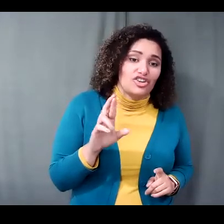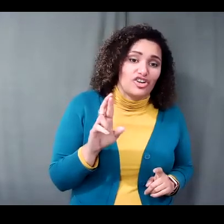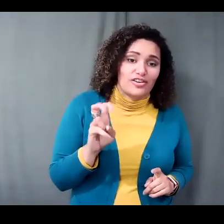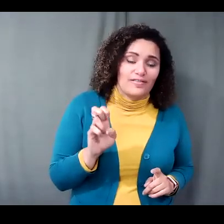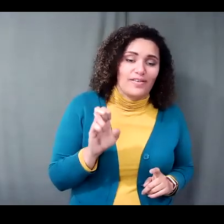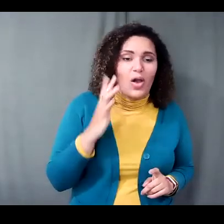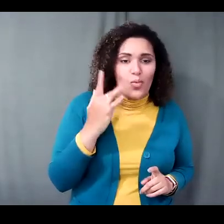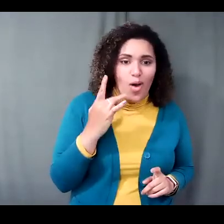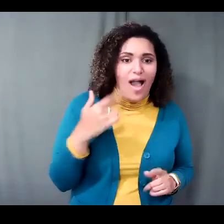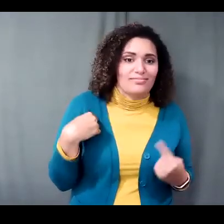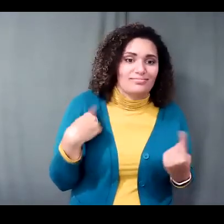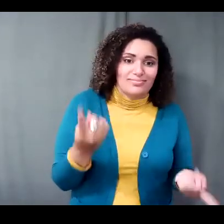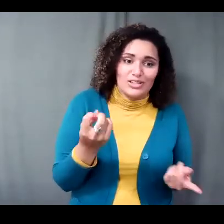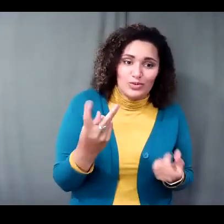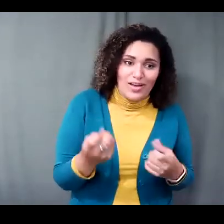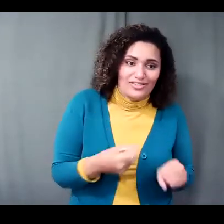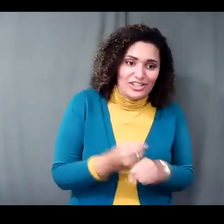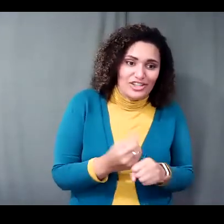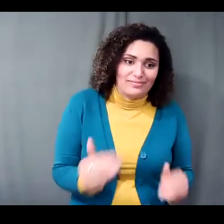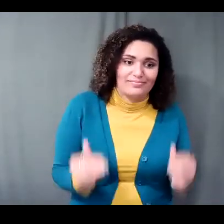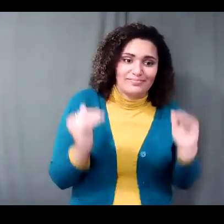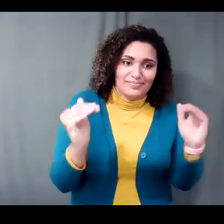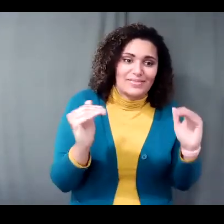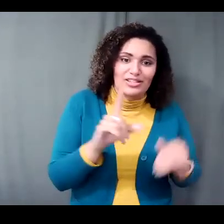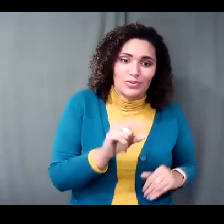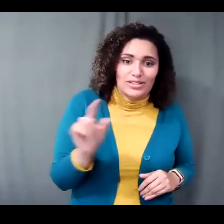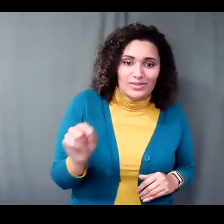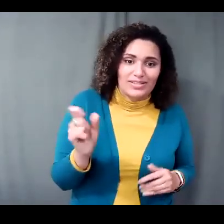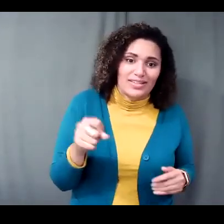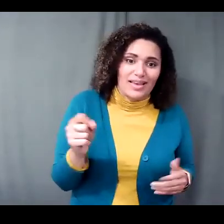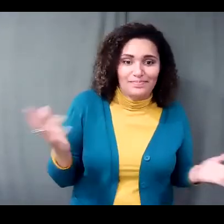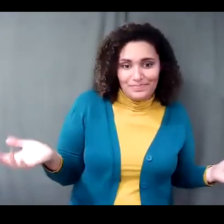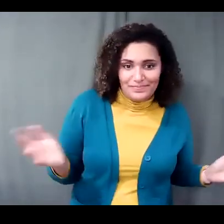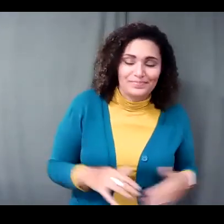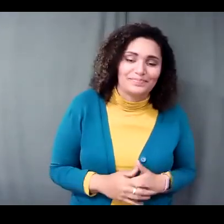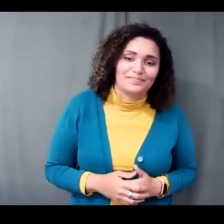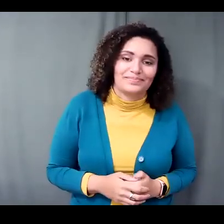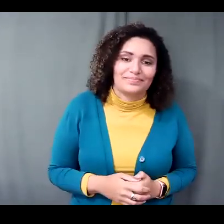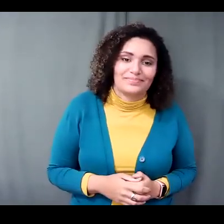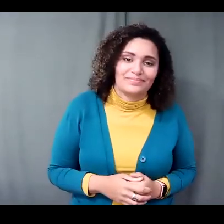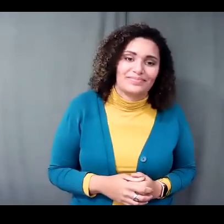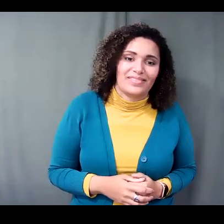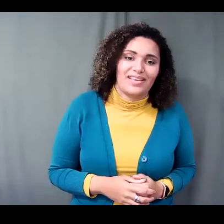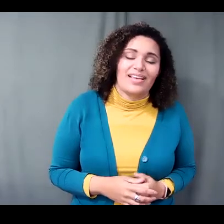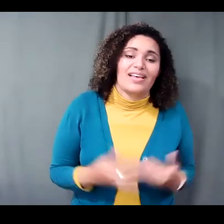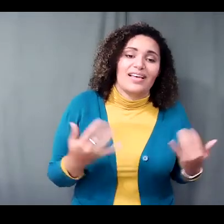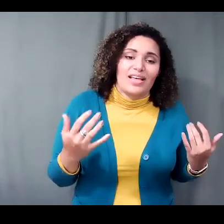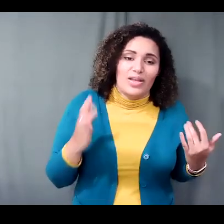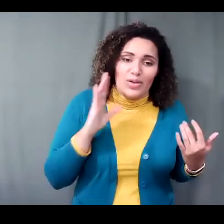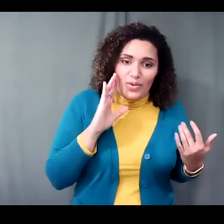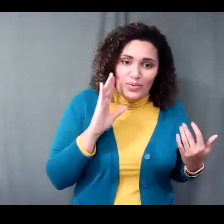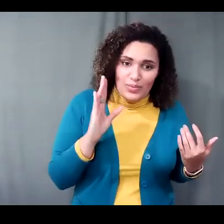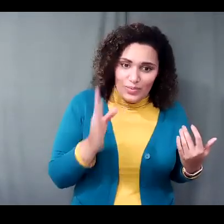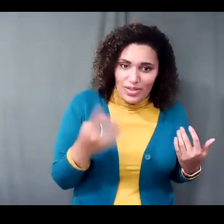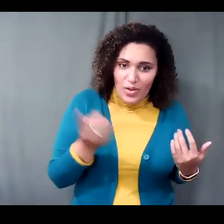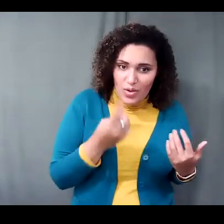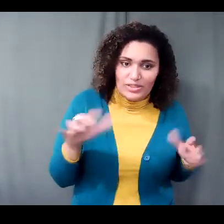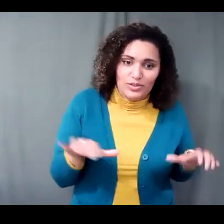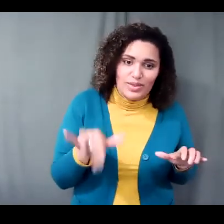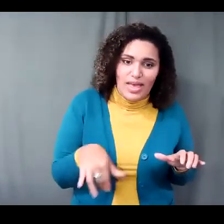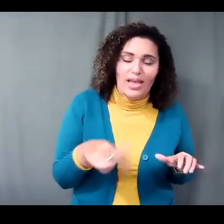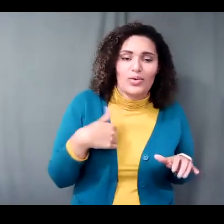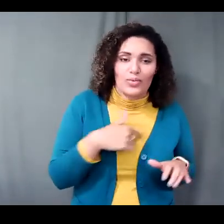called tawny ports. And those are basically, they start, it's the same, it's kind of the same foundation, but they'll